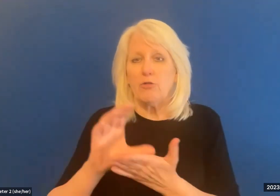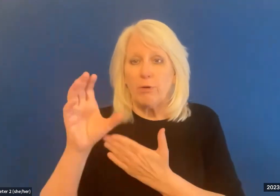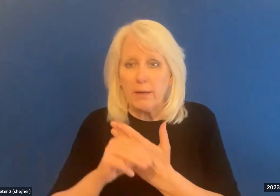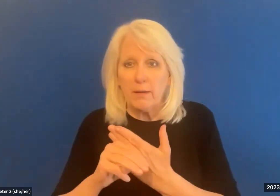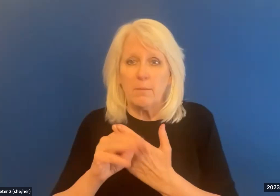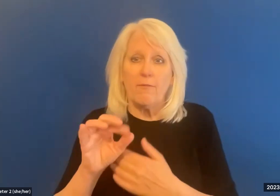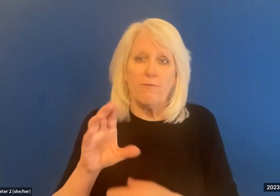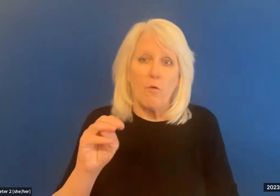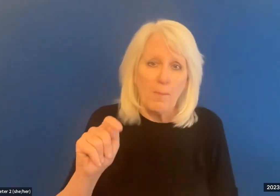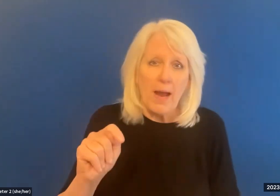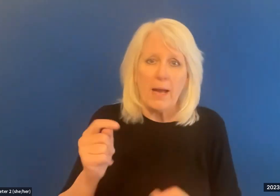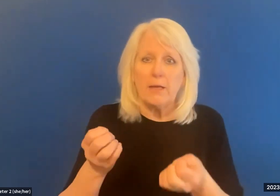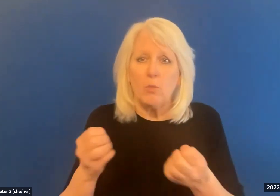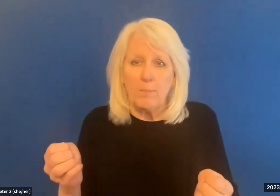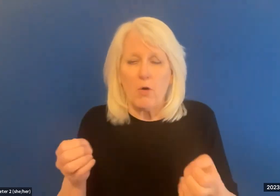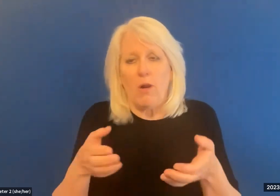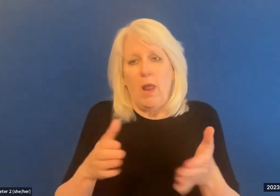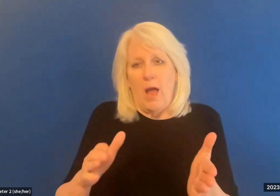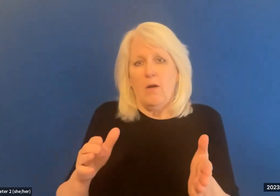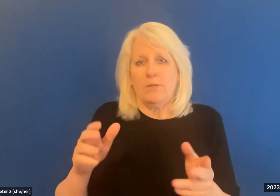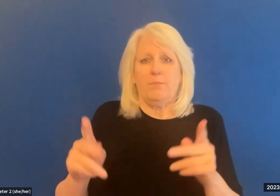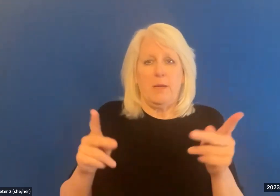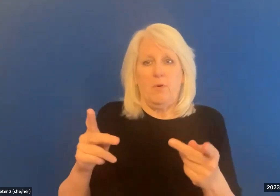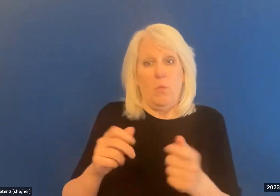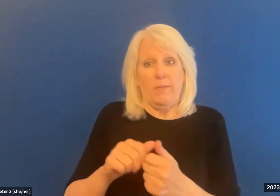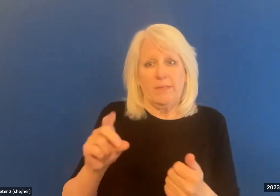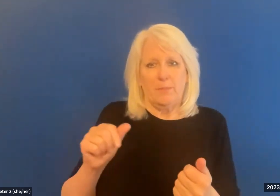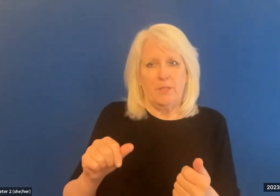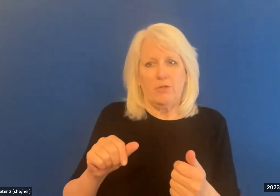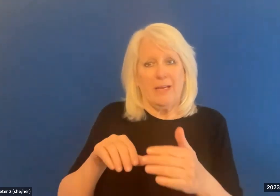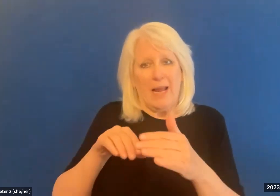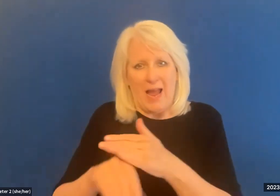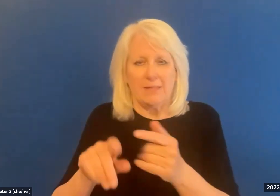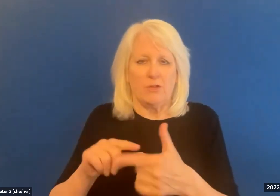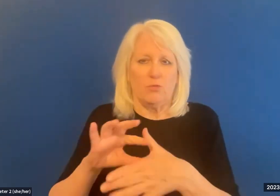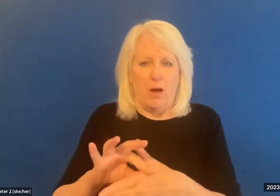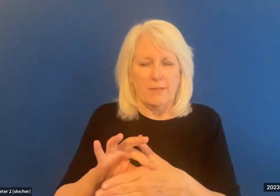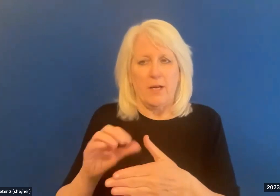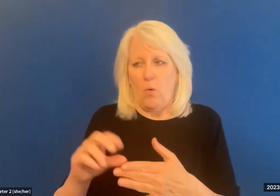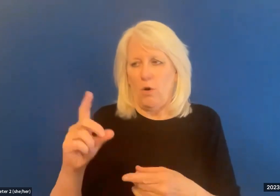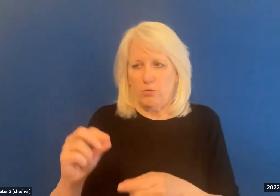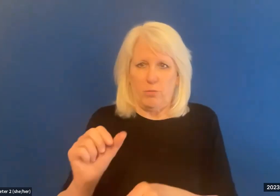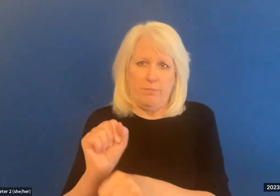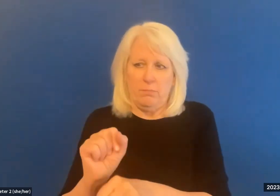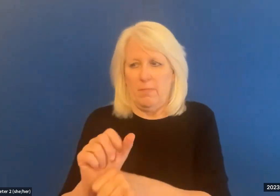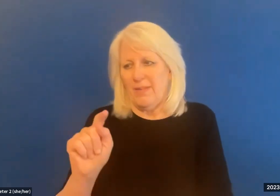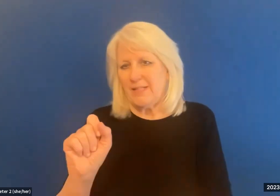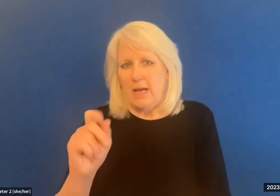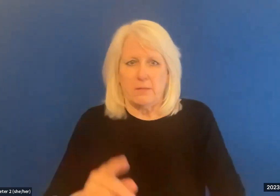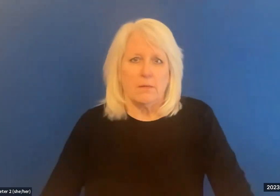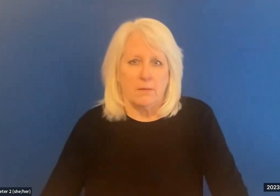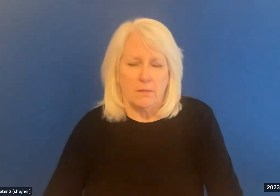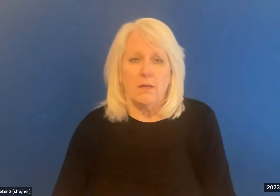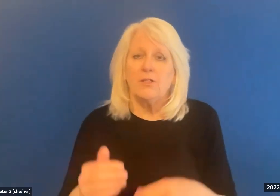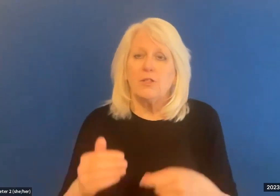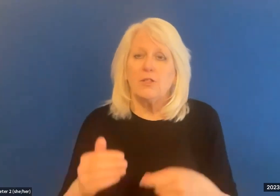disability to gain access to content and/or complete assigned tasks. They enable students with disabilities to pursue a regular course of